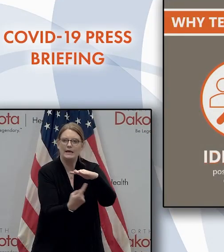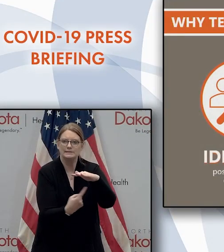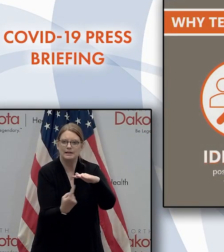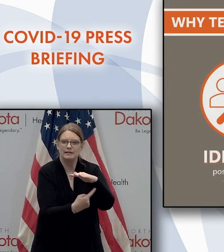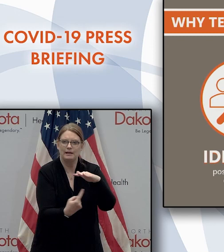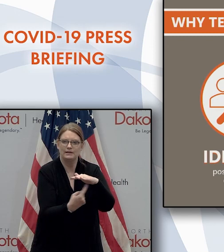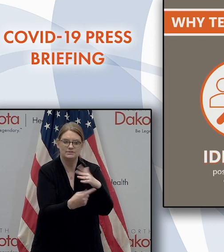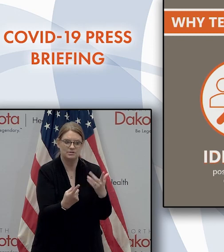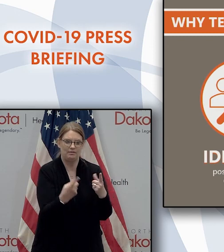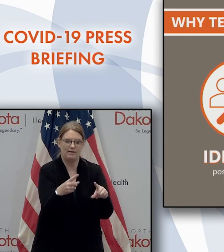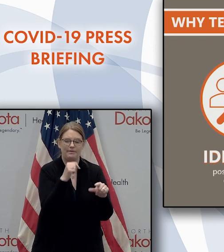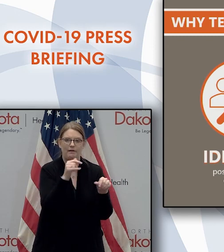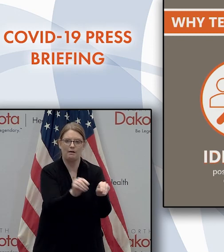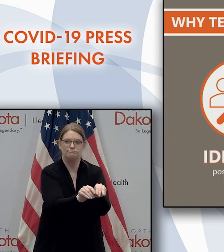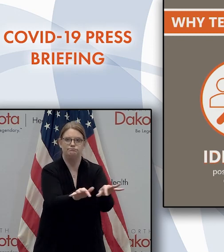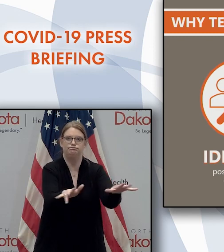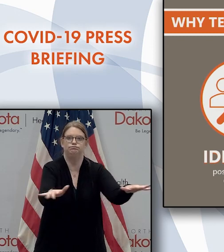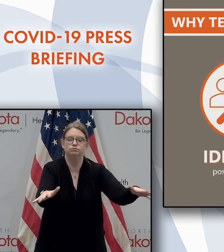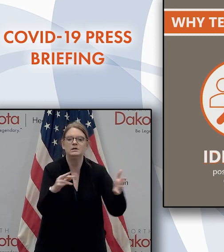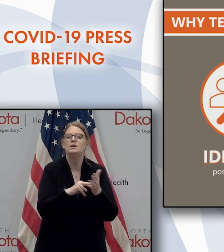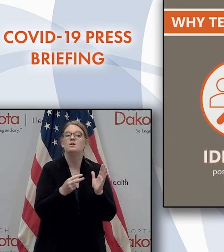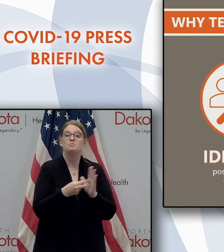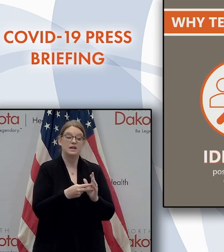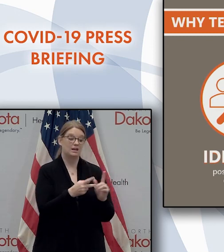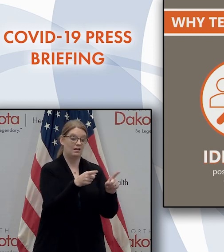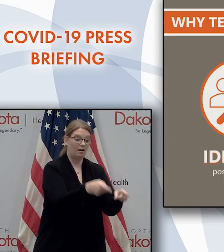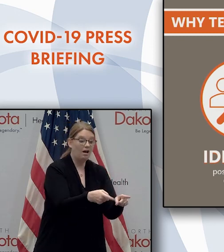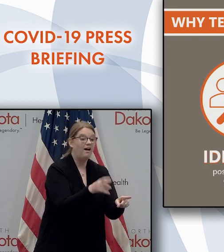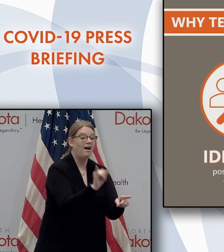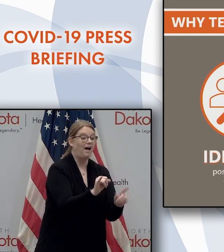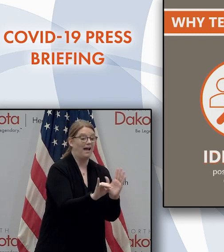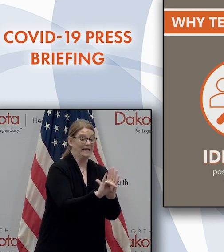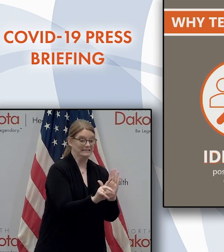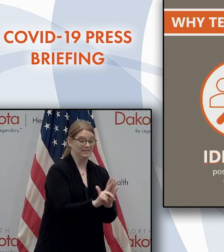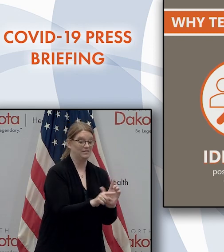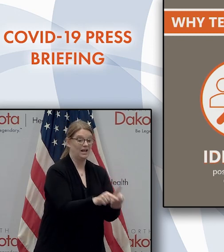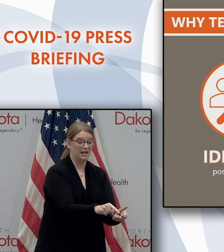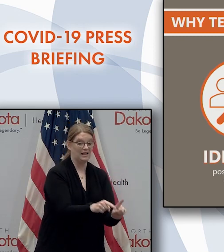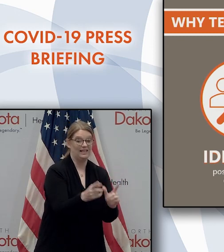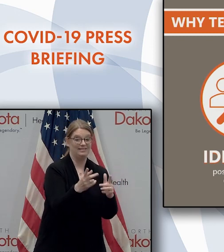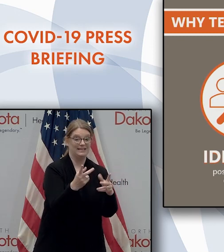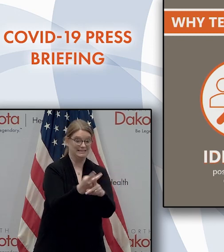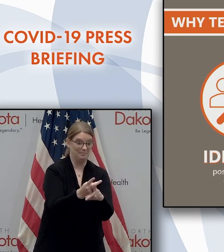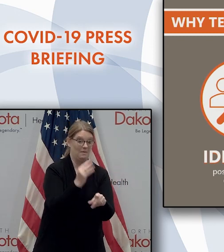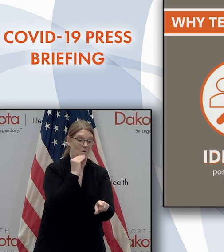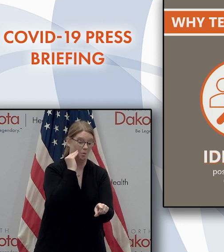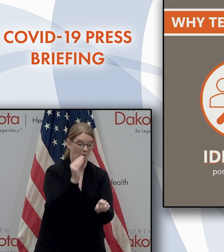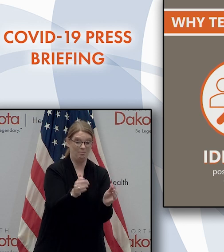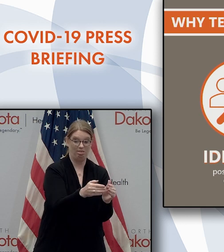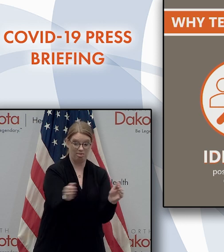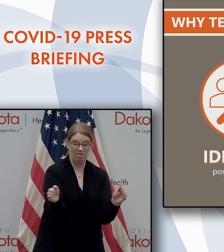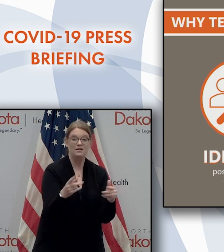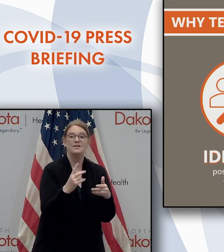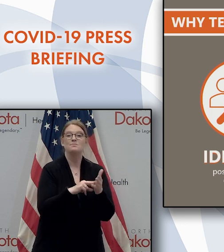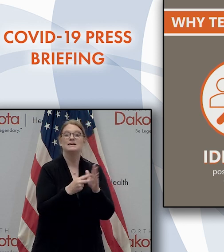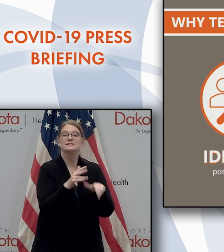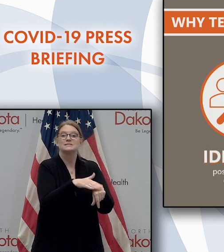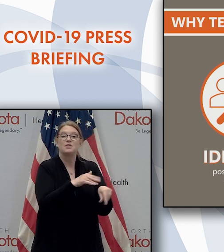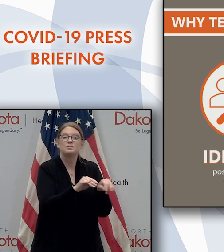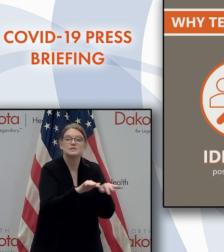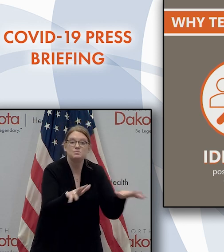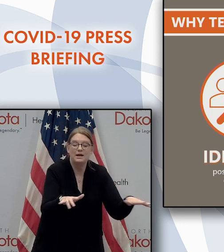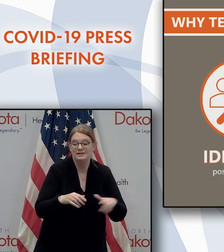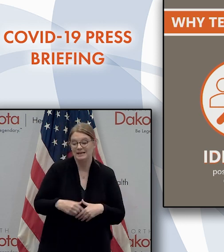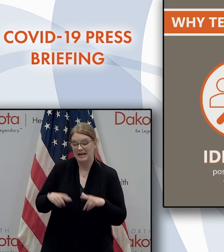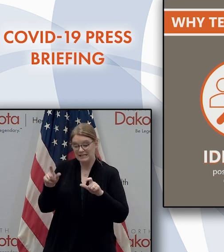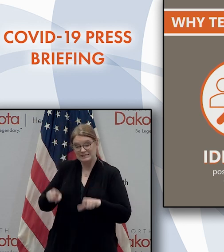cause additional infection. This slows the spread. It preserves hospital capacity. It allowed us to build up our testing capacity. It allowed